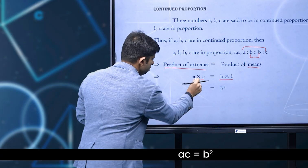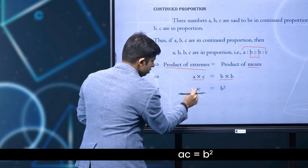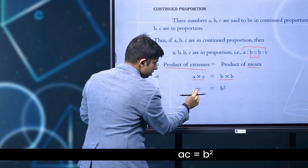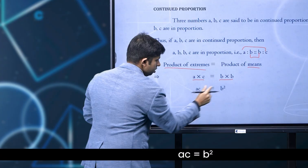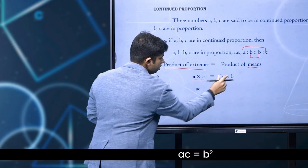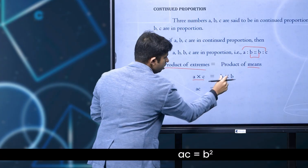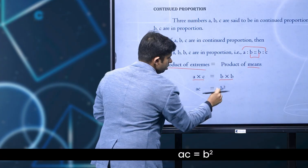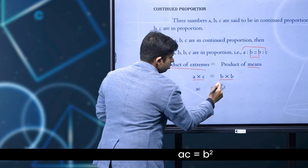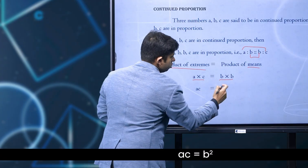AC equals to B square.